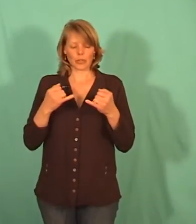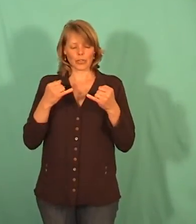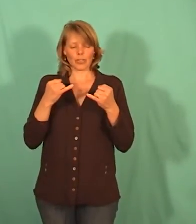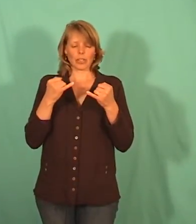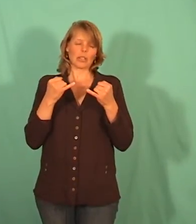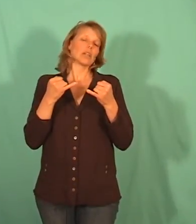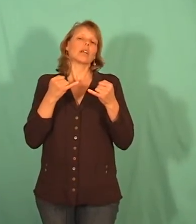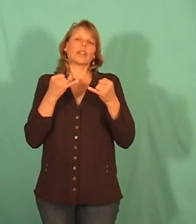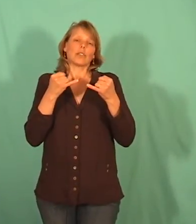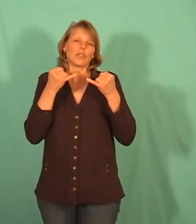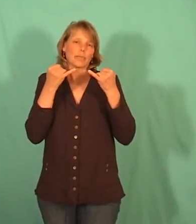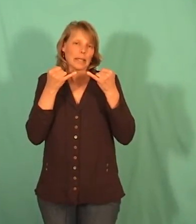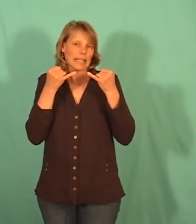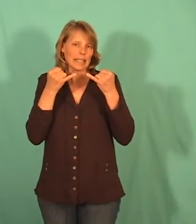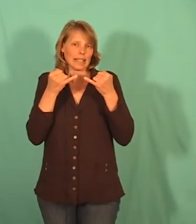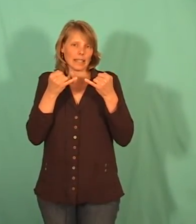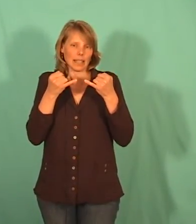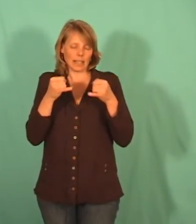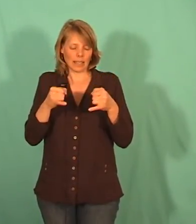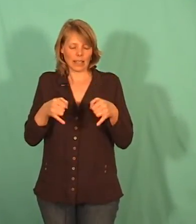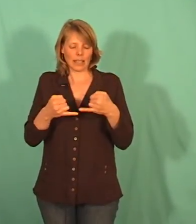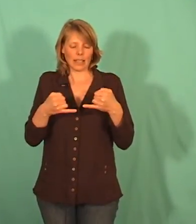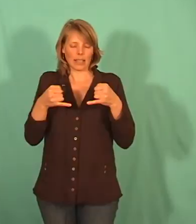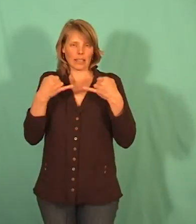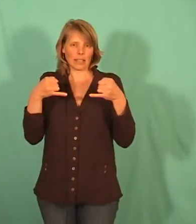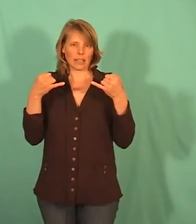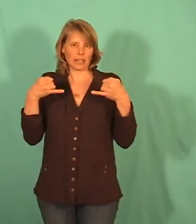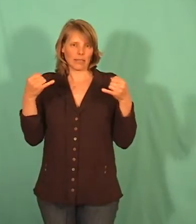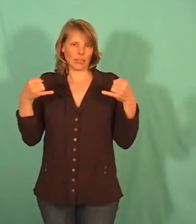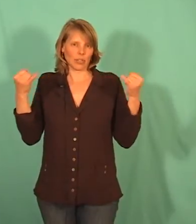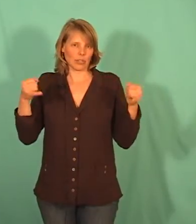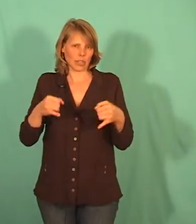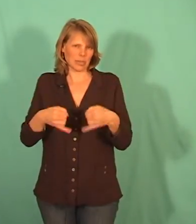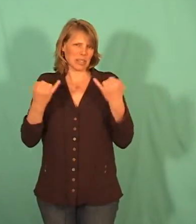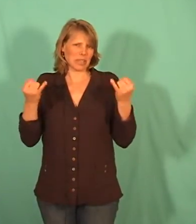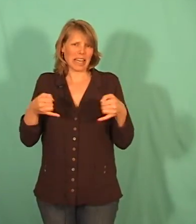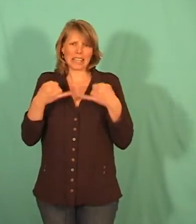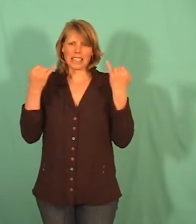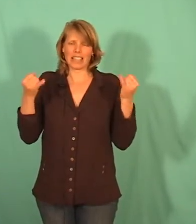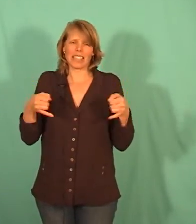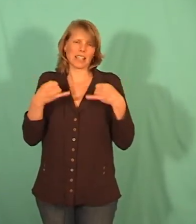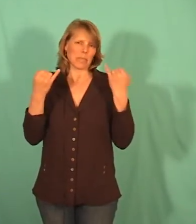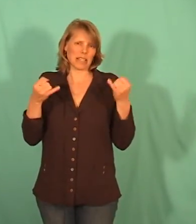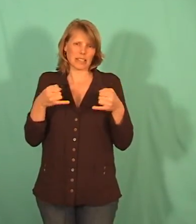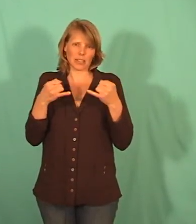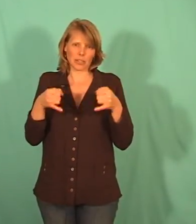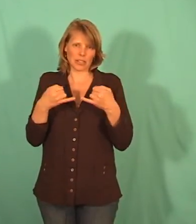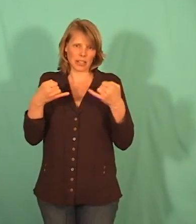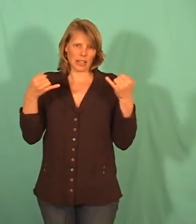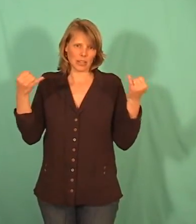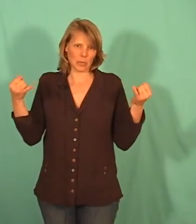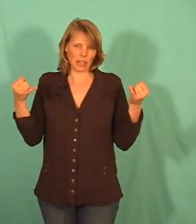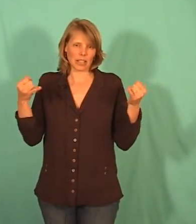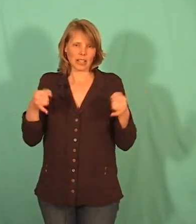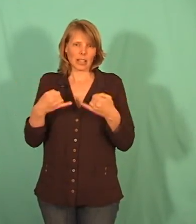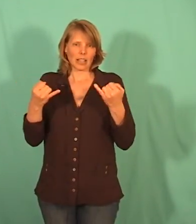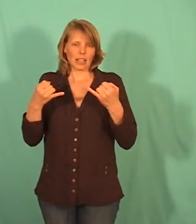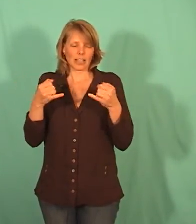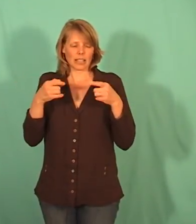Noodles. Use your pinkies, and noodles. It could be spaghetti, any kind of pasta you can sign this way. And the